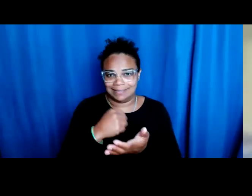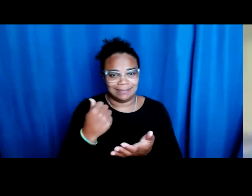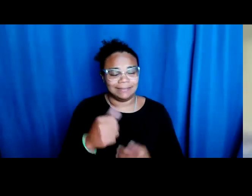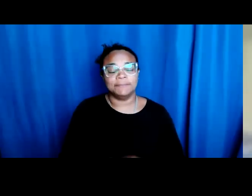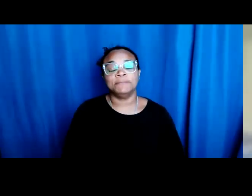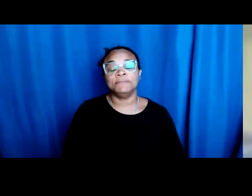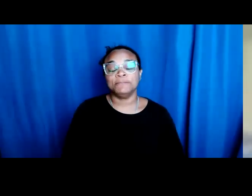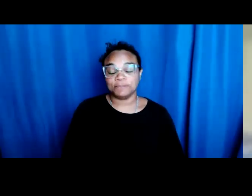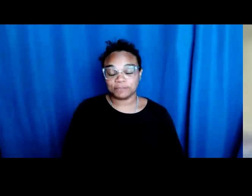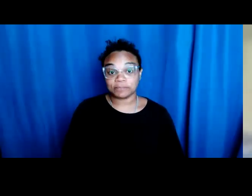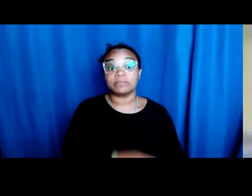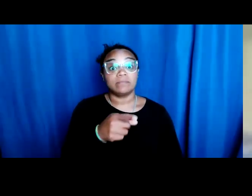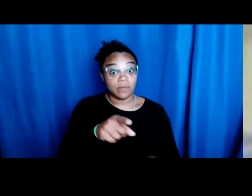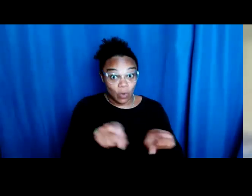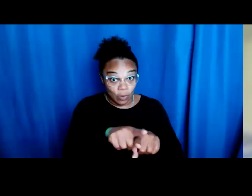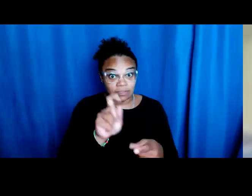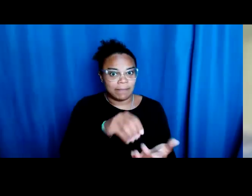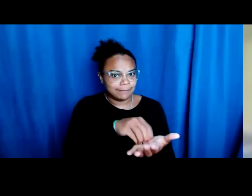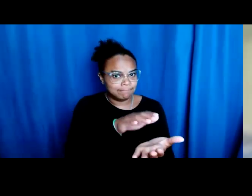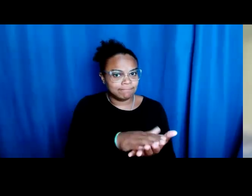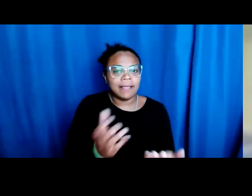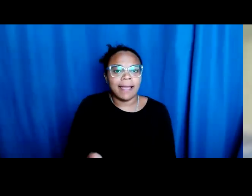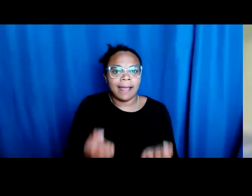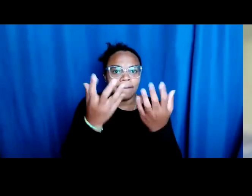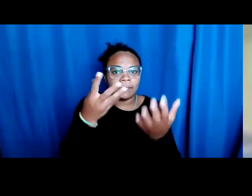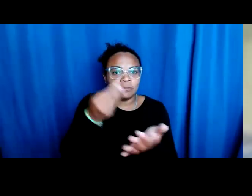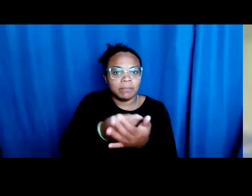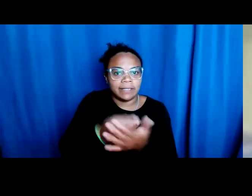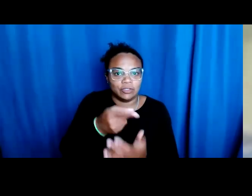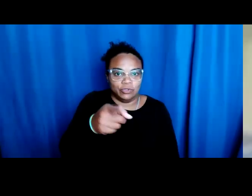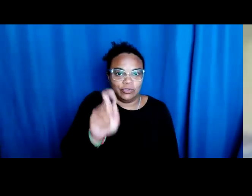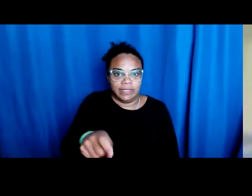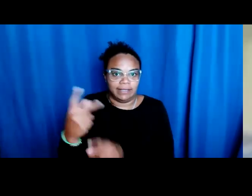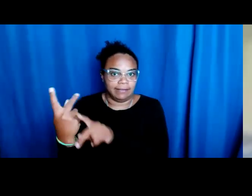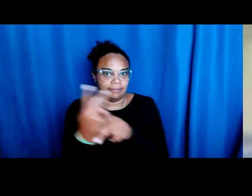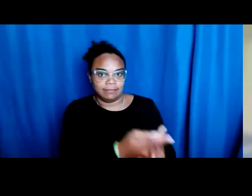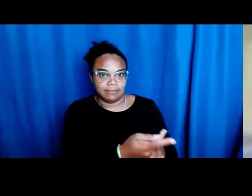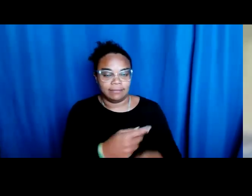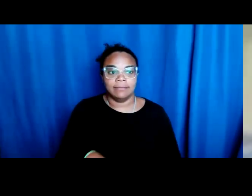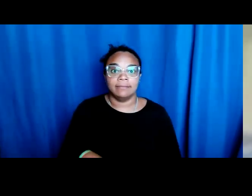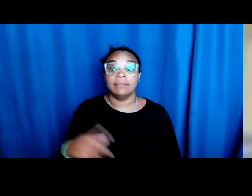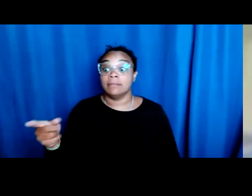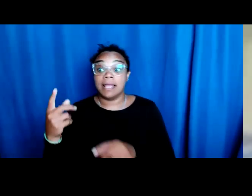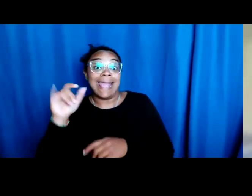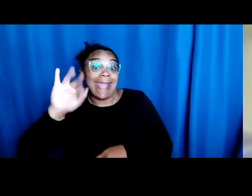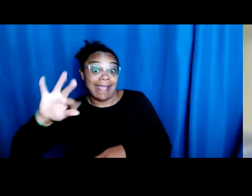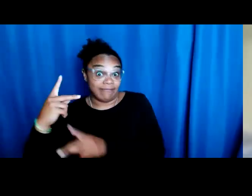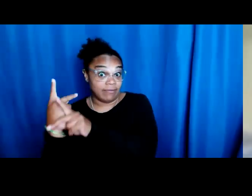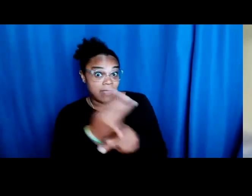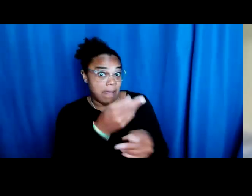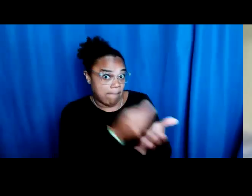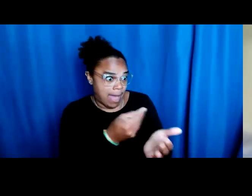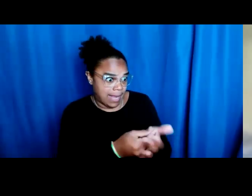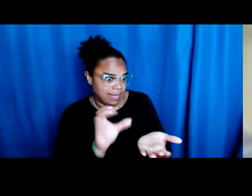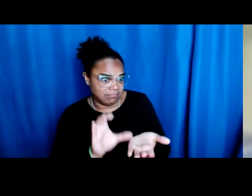how much money are you looking for? What are you going to use the money for? How long?